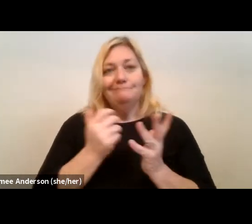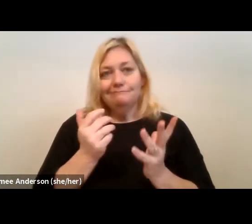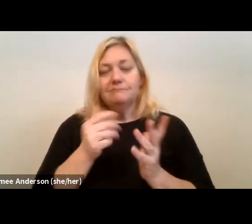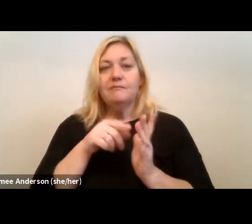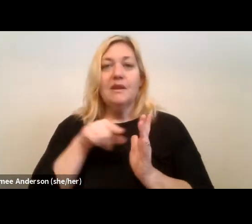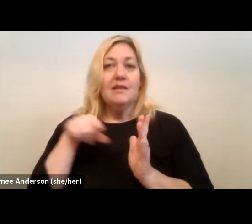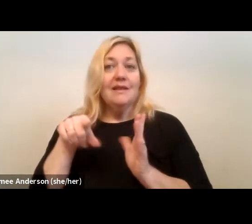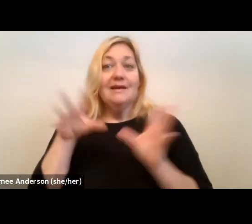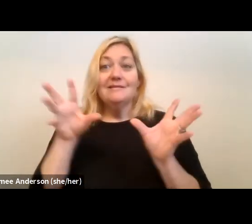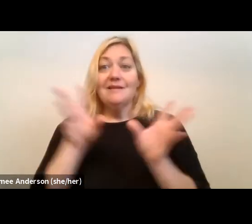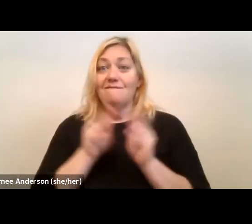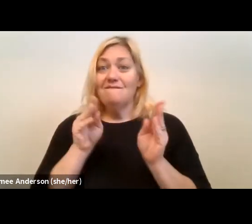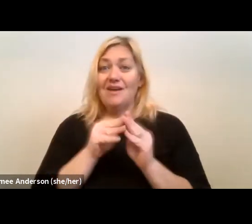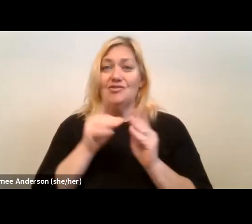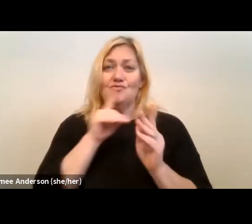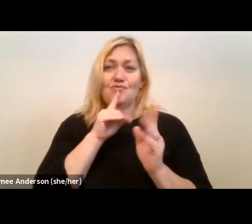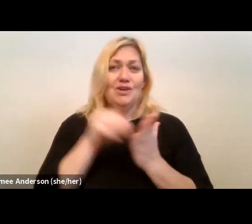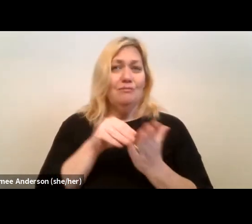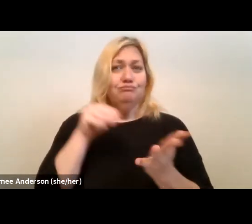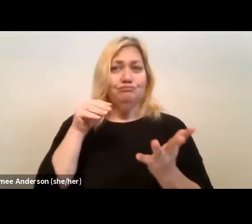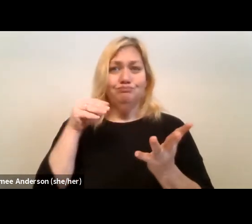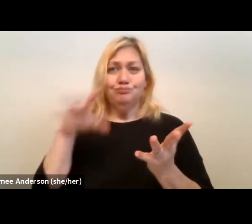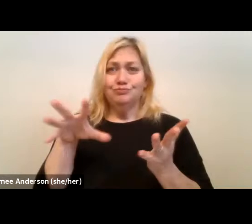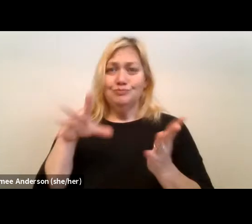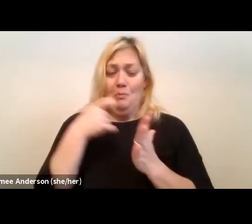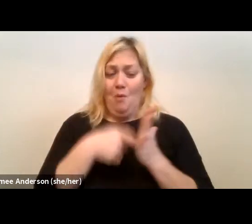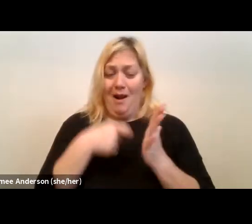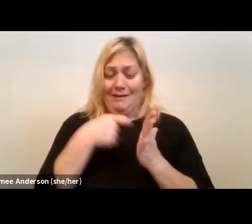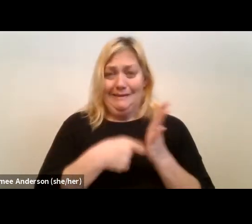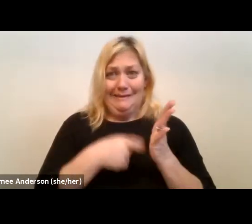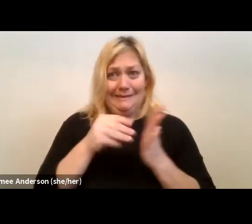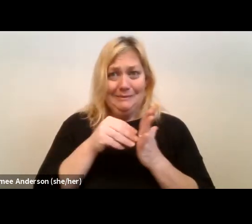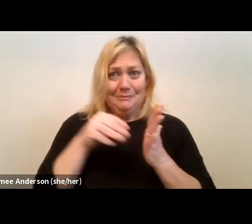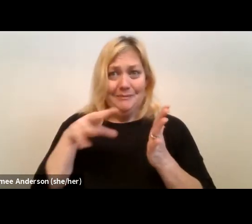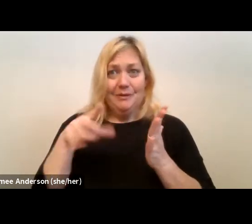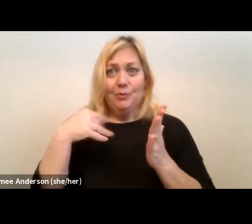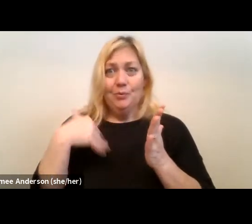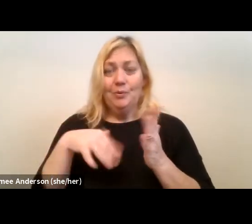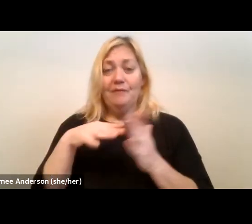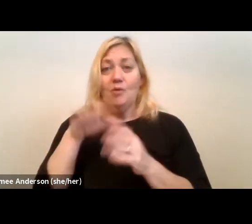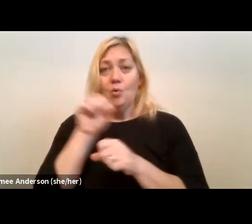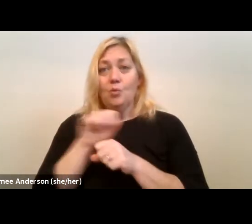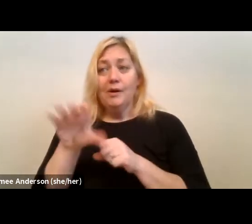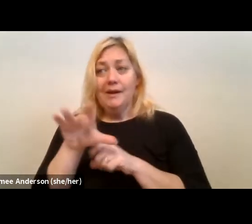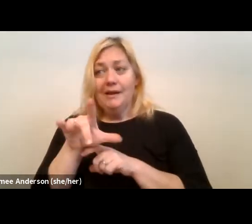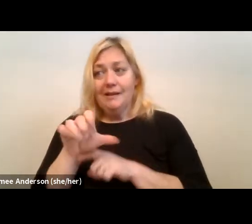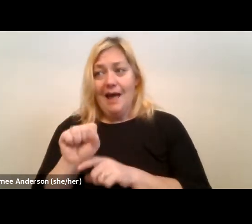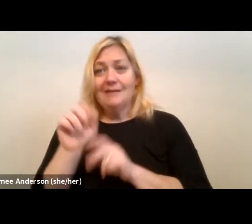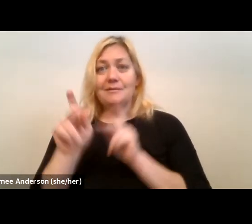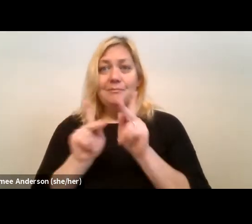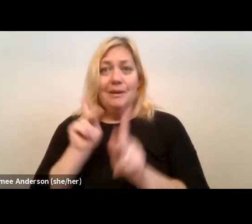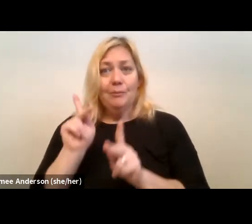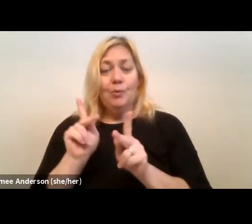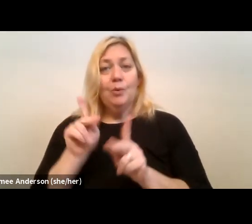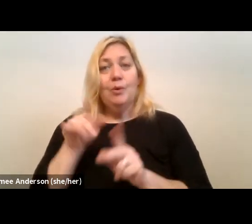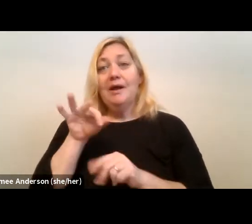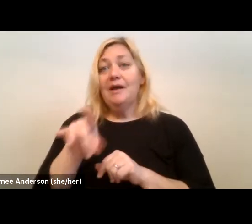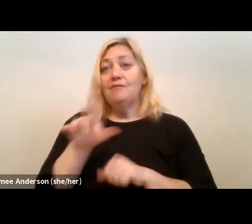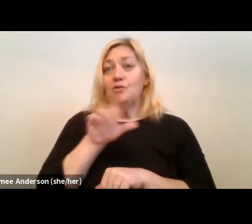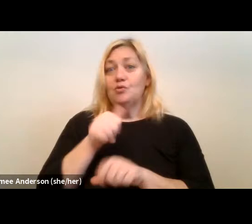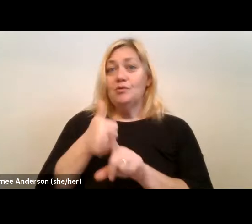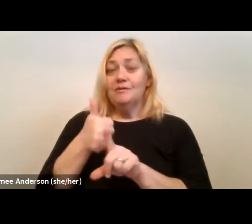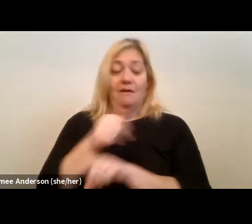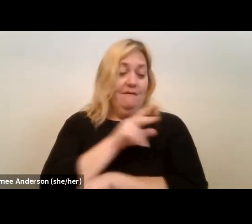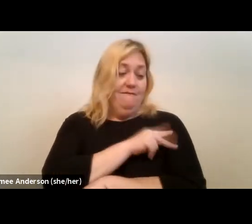These conventions are already can be pricey, and I feel like for working class people, if you are